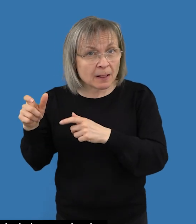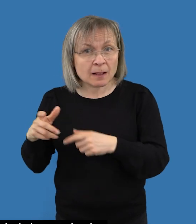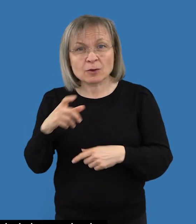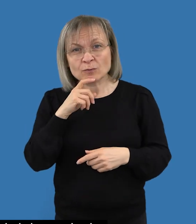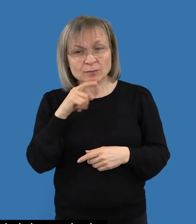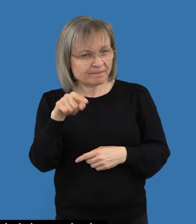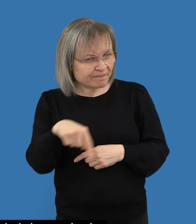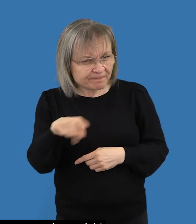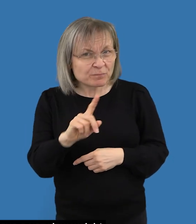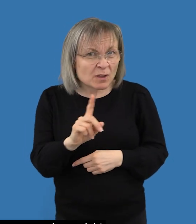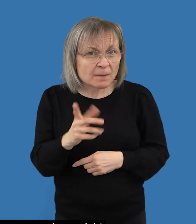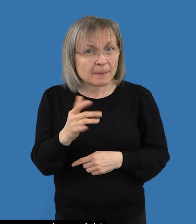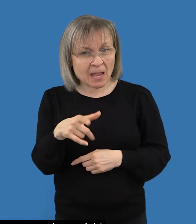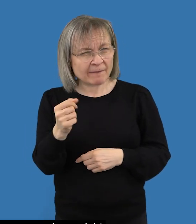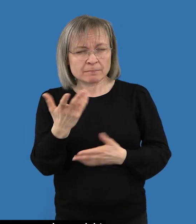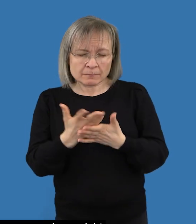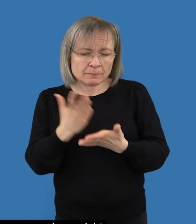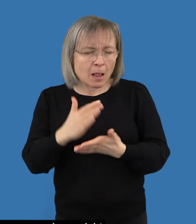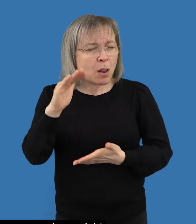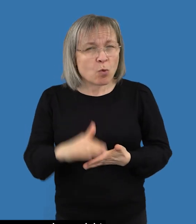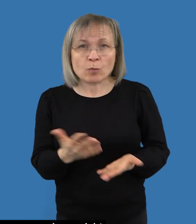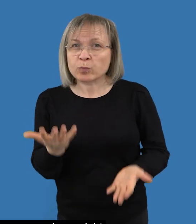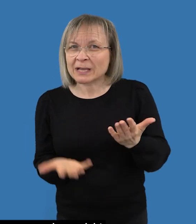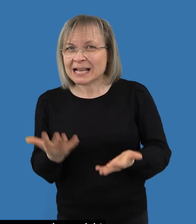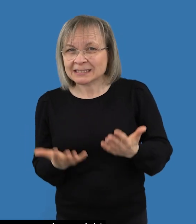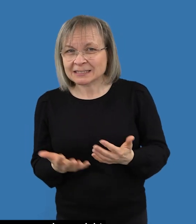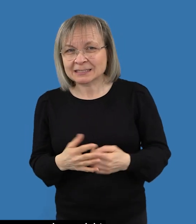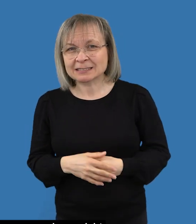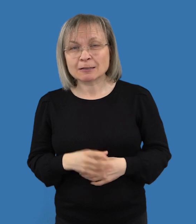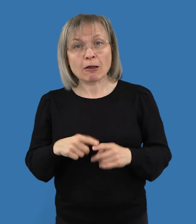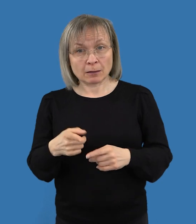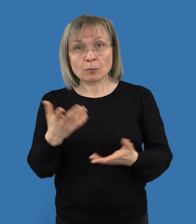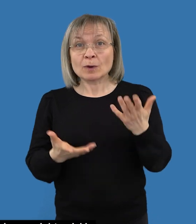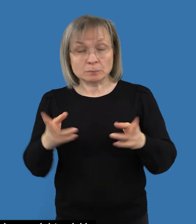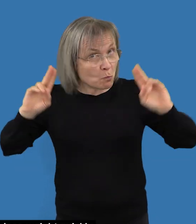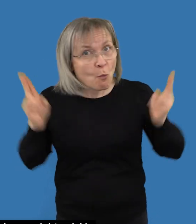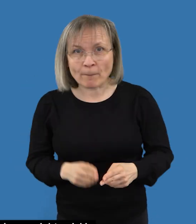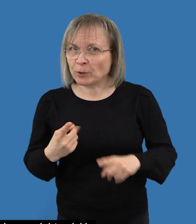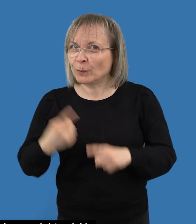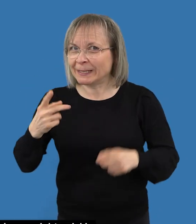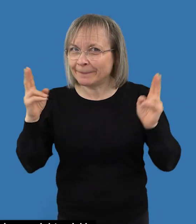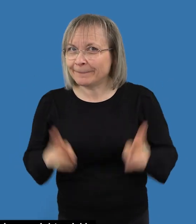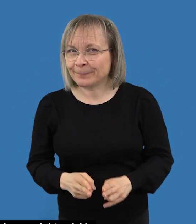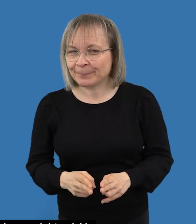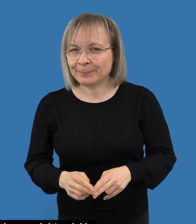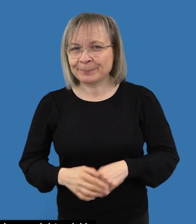This includes people who have a very low weight, lose weight quickly,